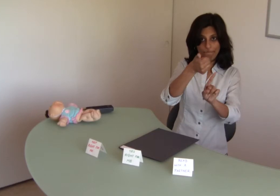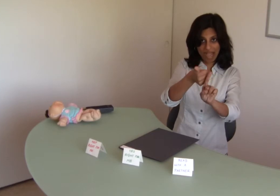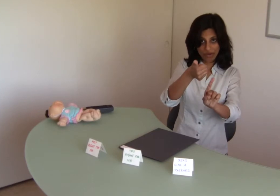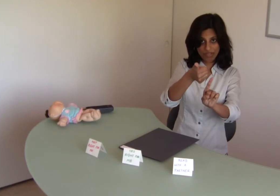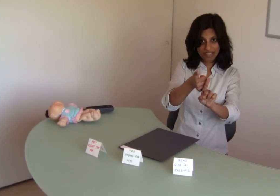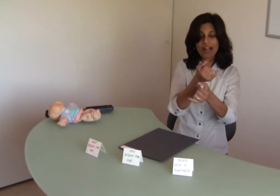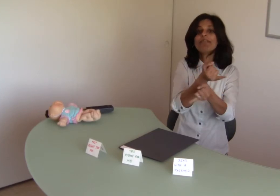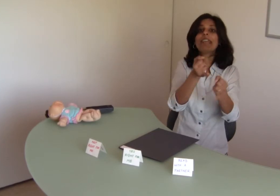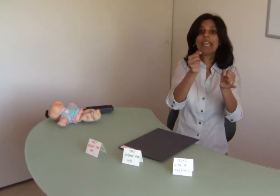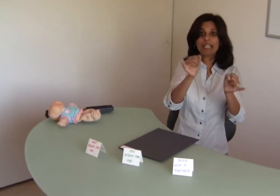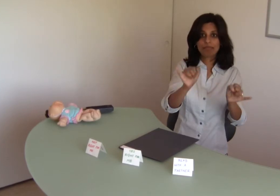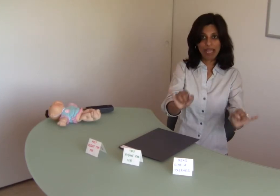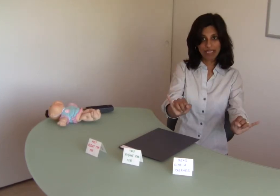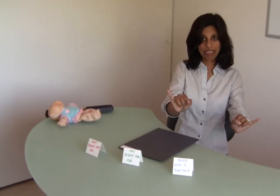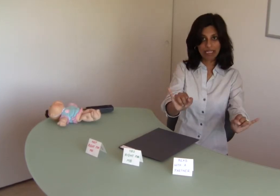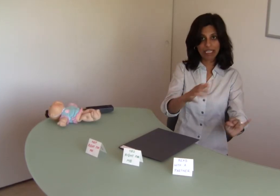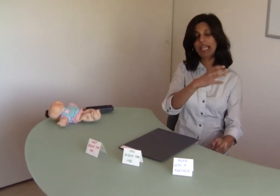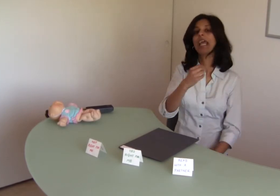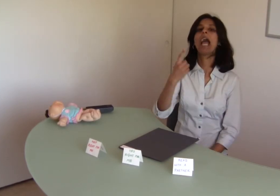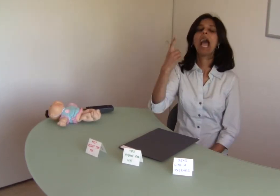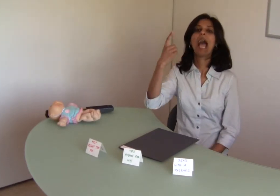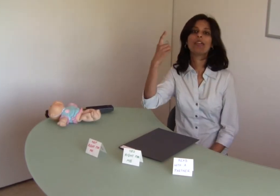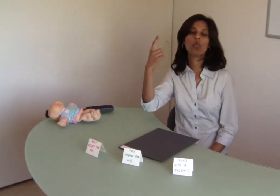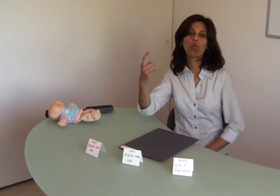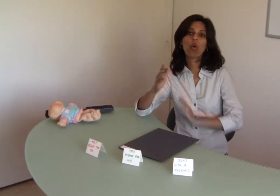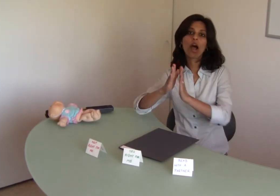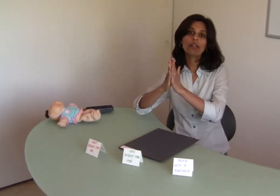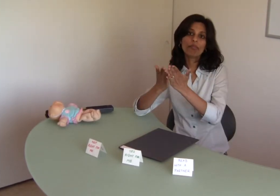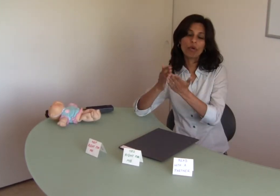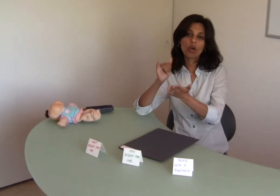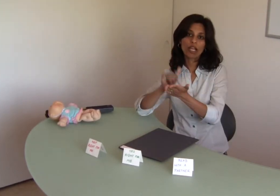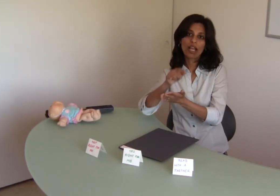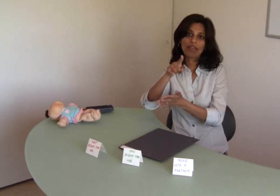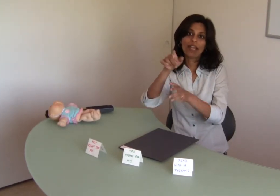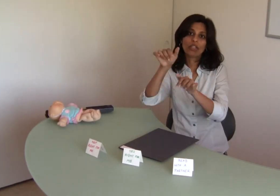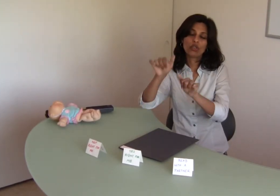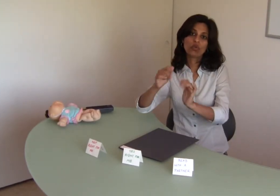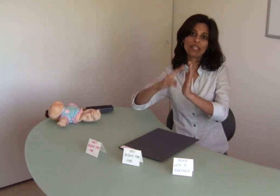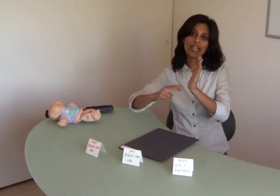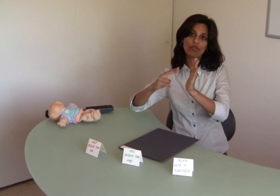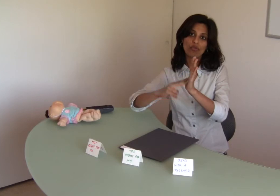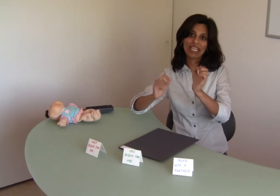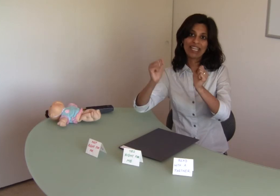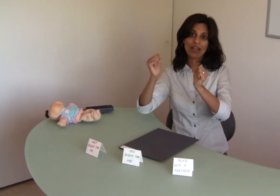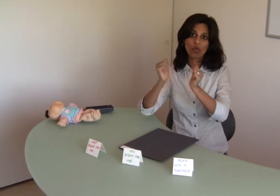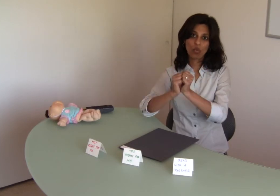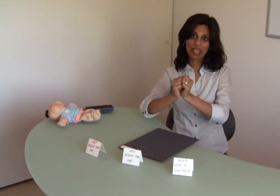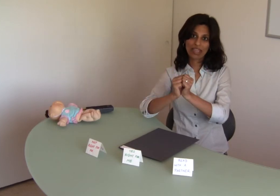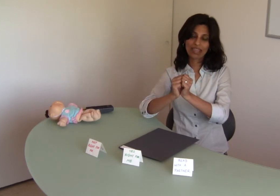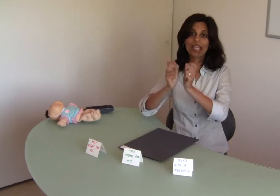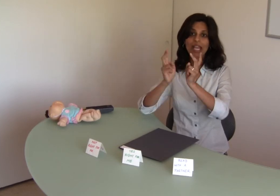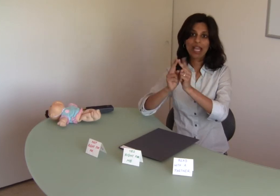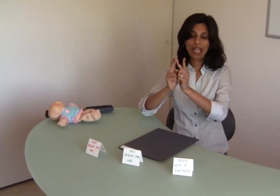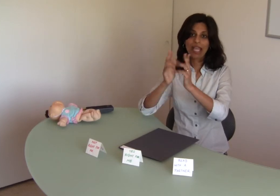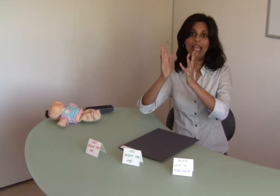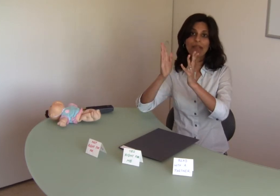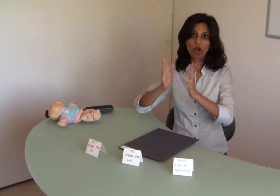by yourself independently and 1 book that you can read with a